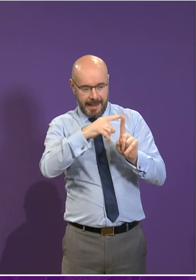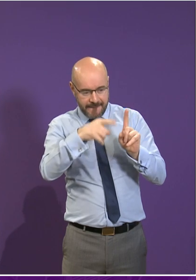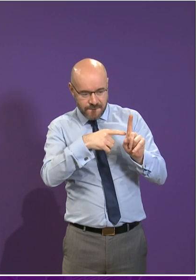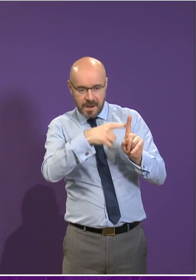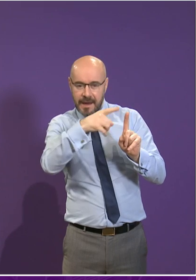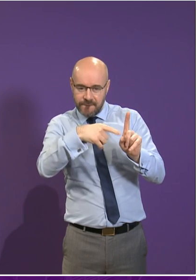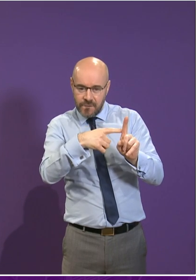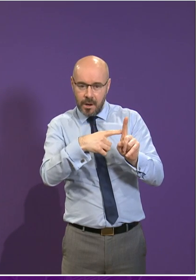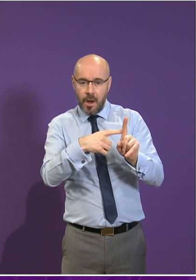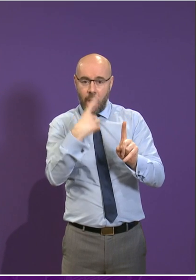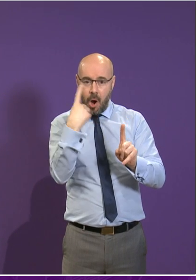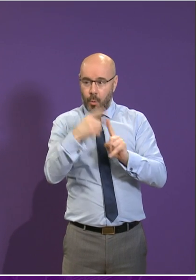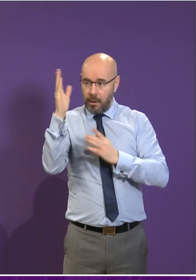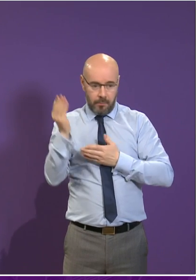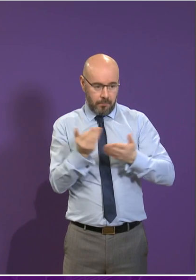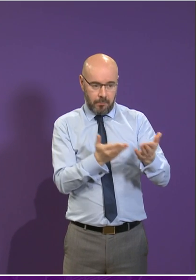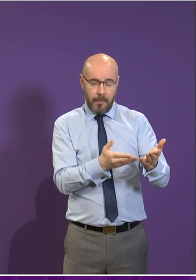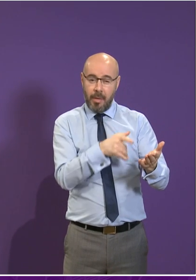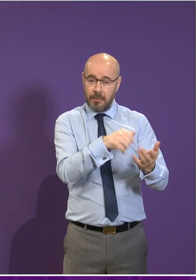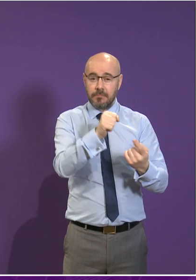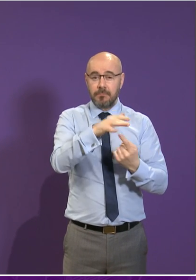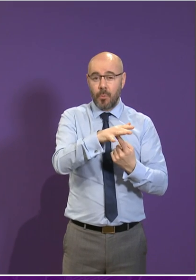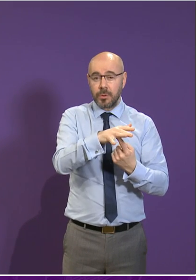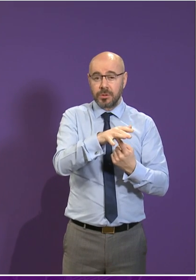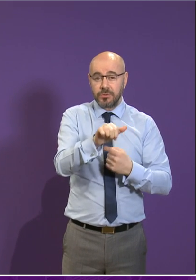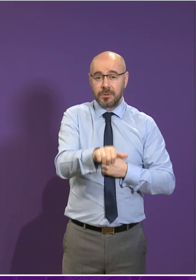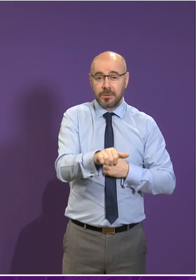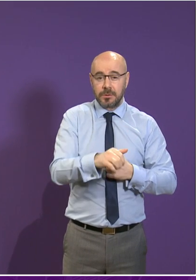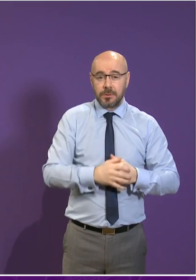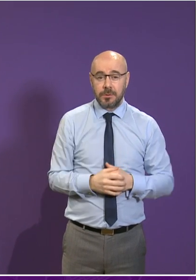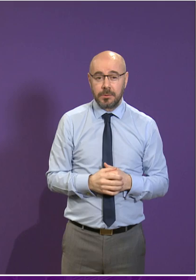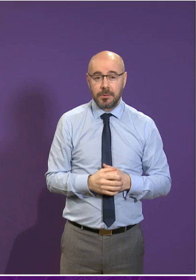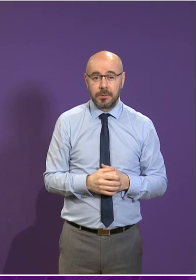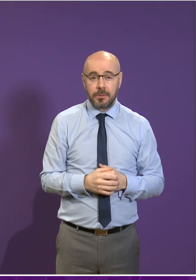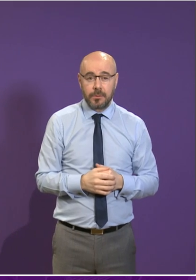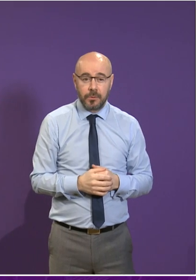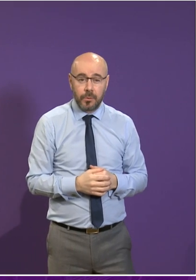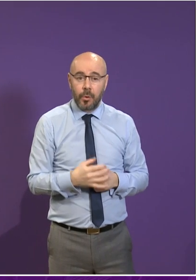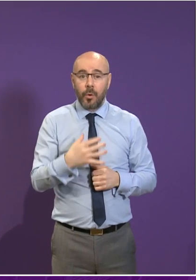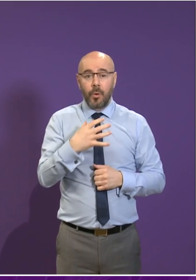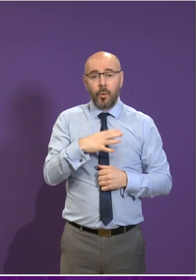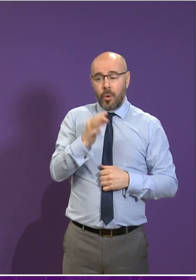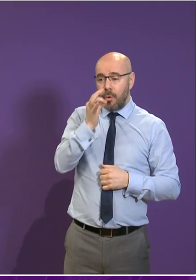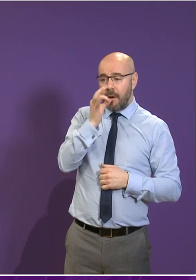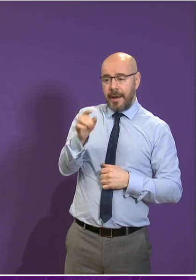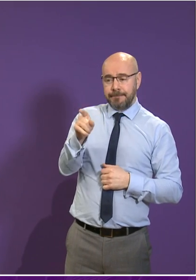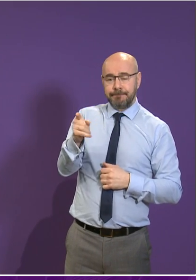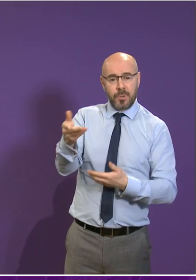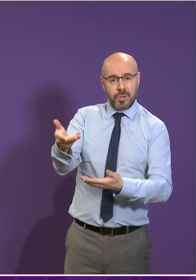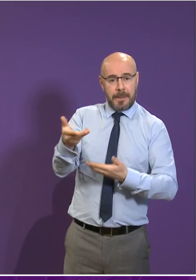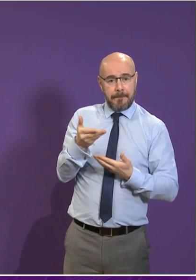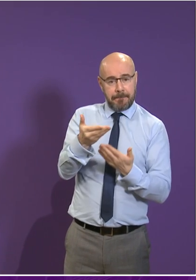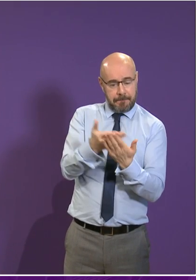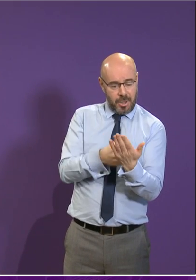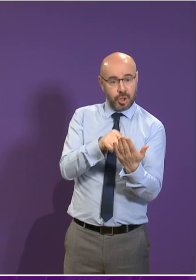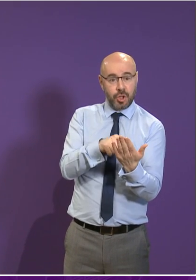able to get things in place quickly is important. Can I just ask you, the submission that you've given us has been